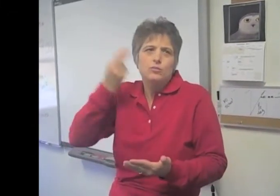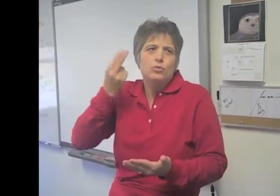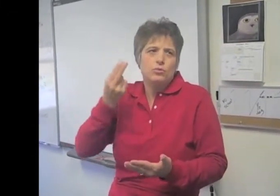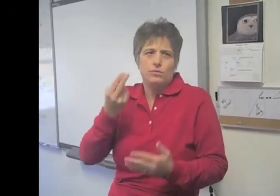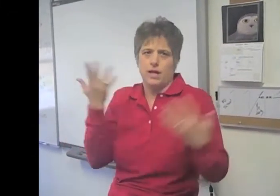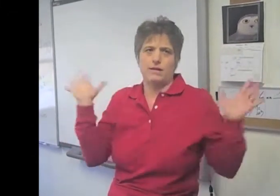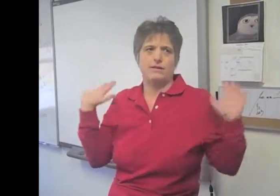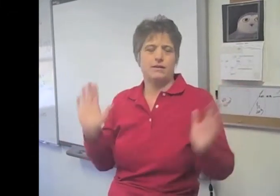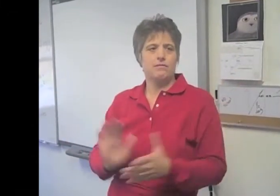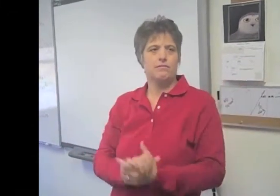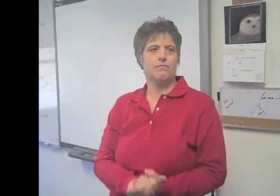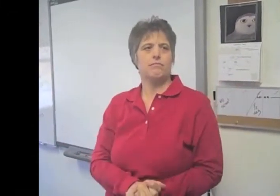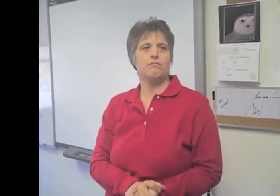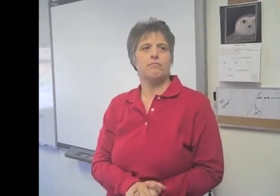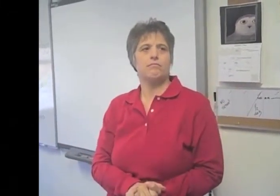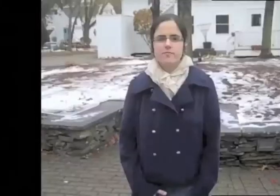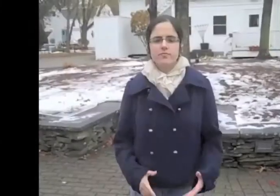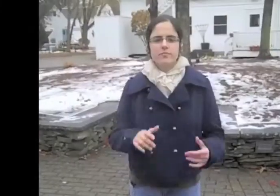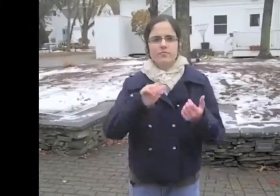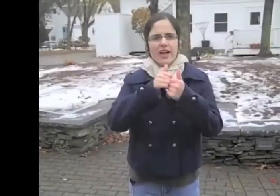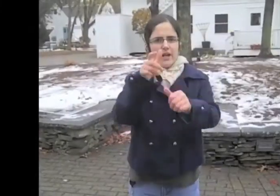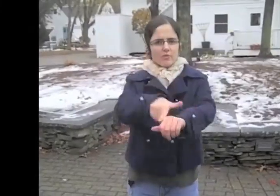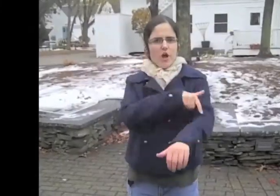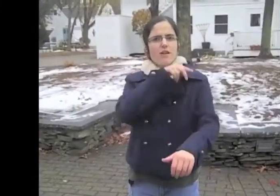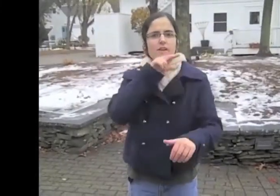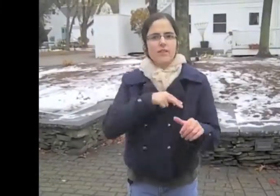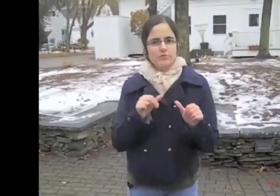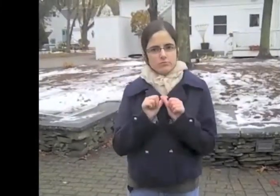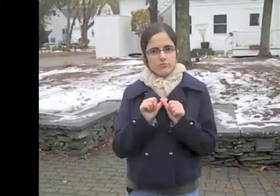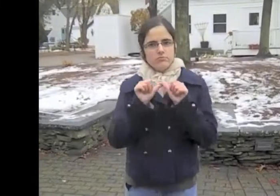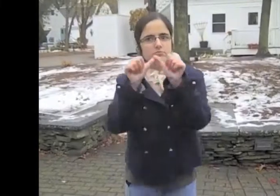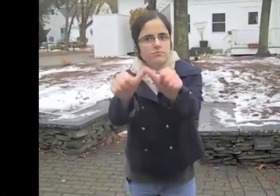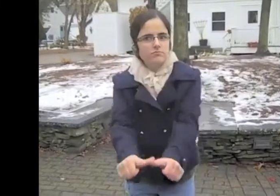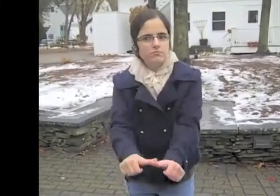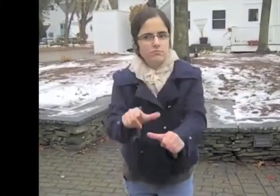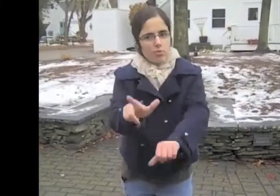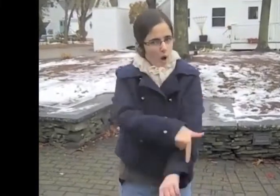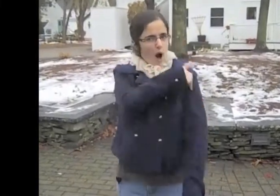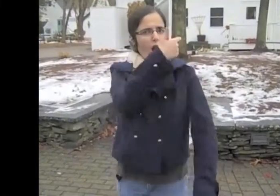I'm thinking they used spoons. How long did Thanksgiving last?